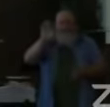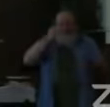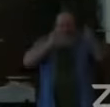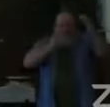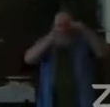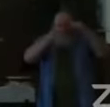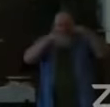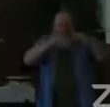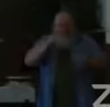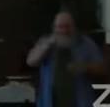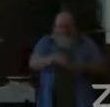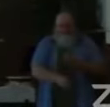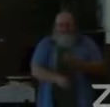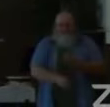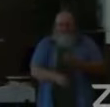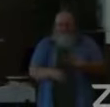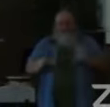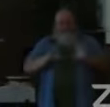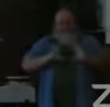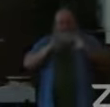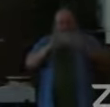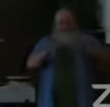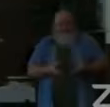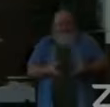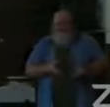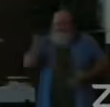Christmas is coming. Woohoo!